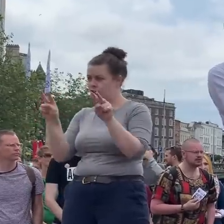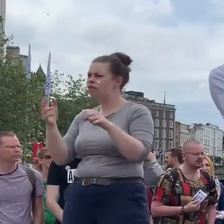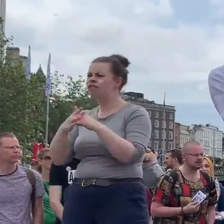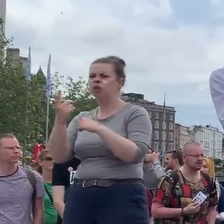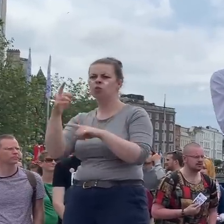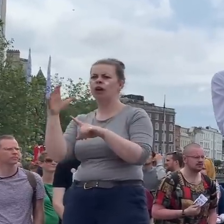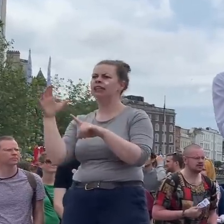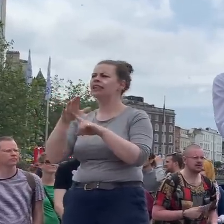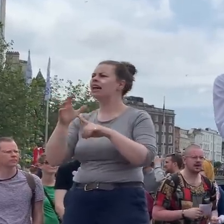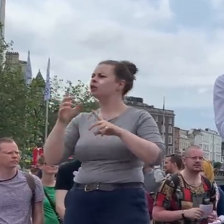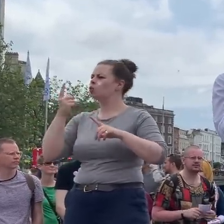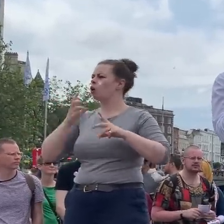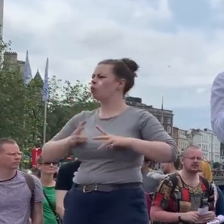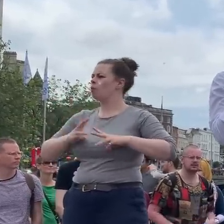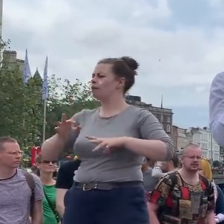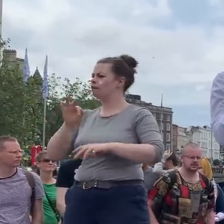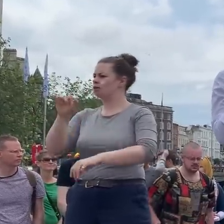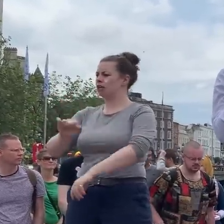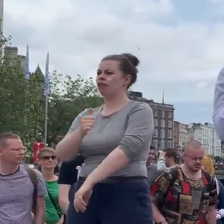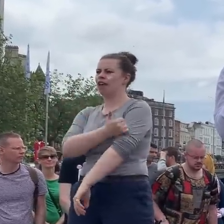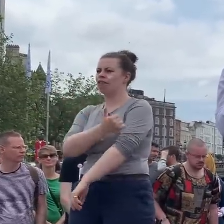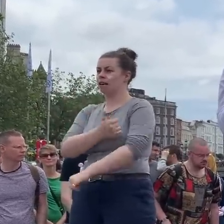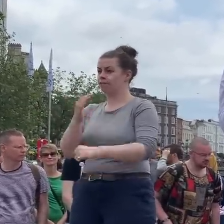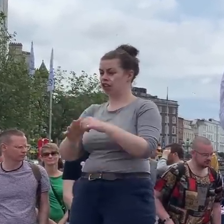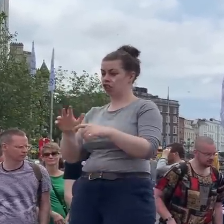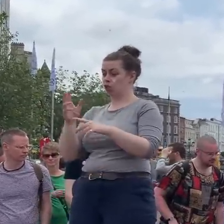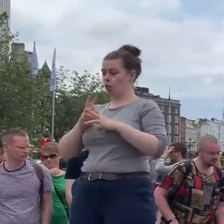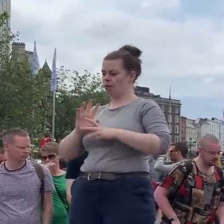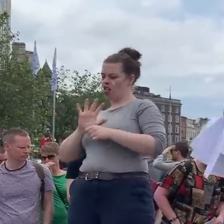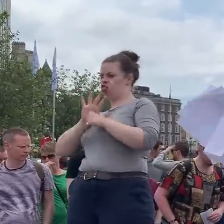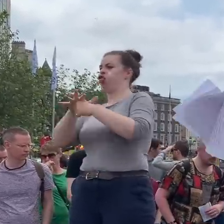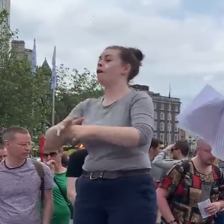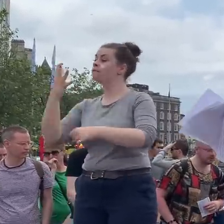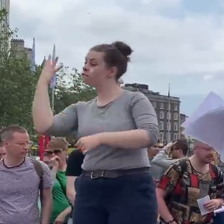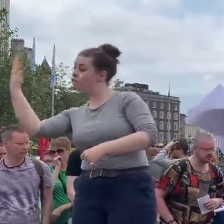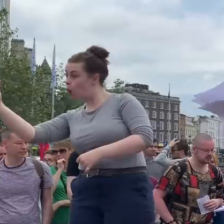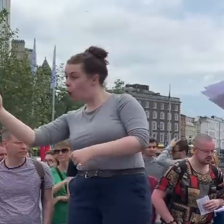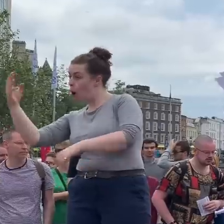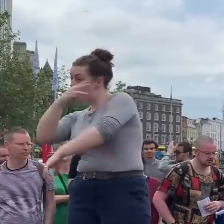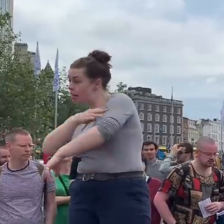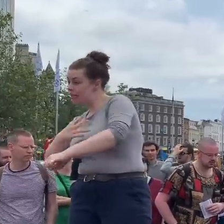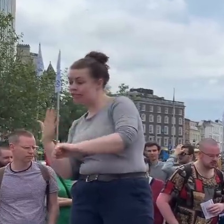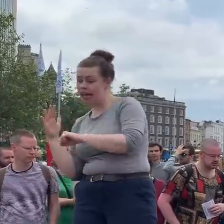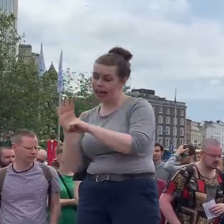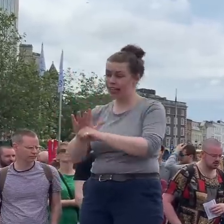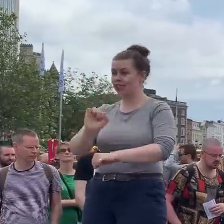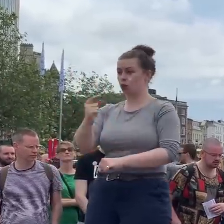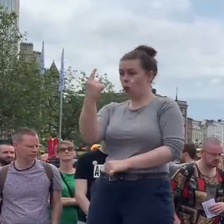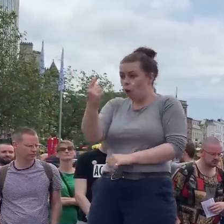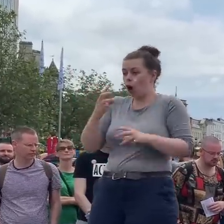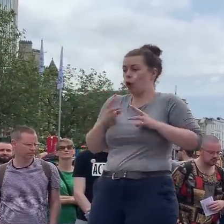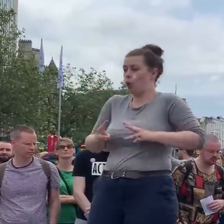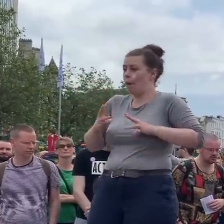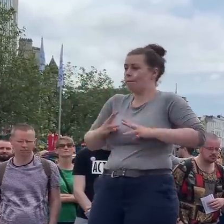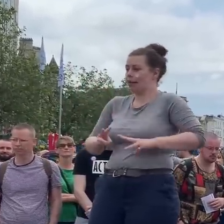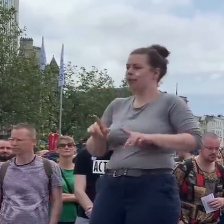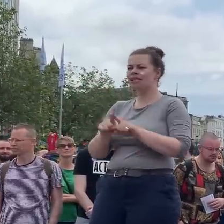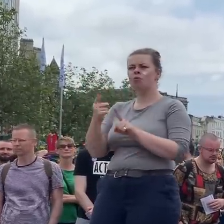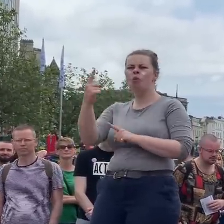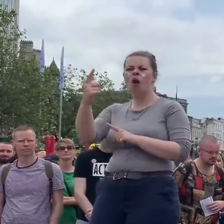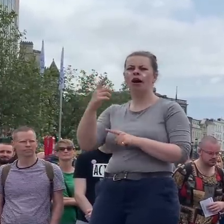they attacked a black woman from South Africa. They pinned her down. It was four officers against one black woman. They've done the same with a black teenage